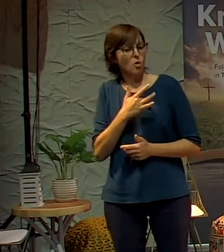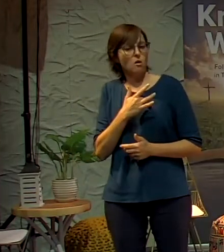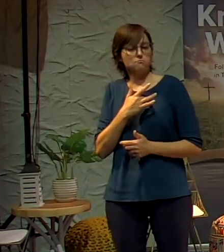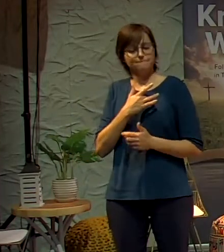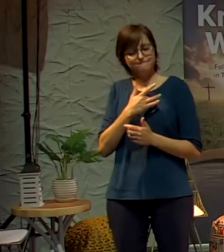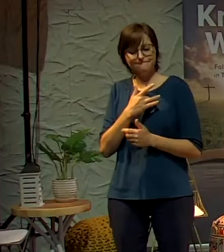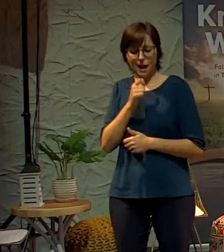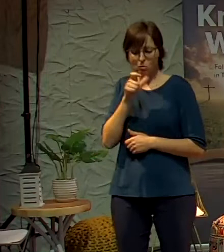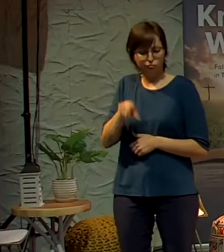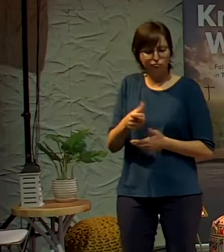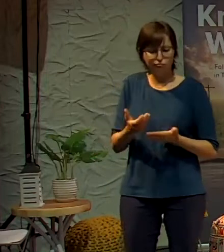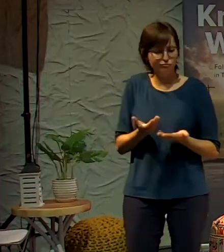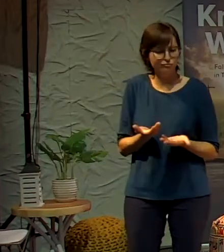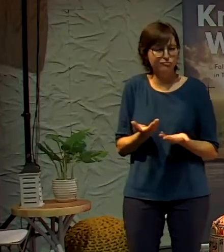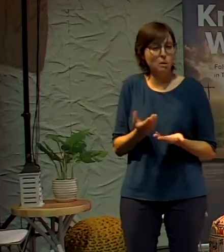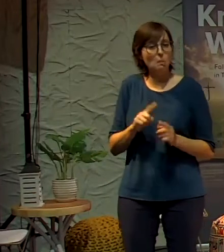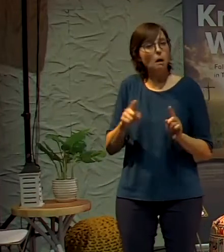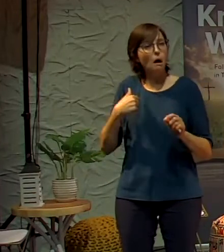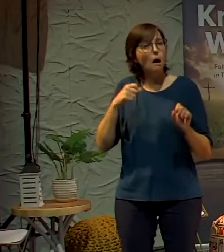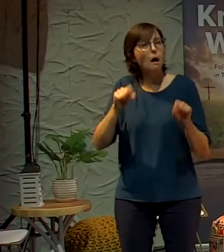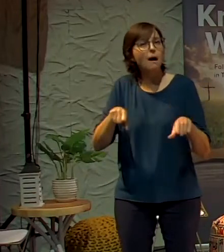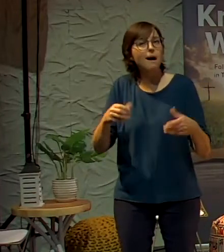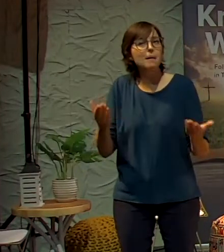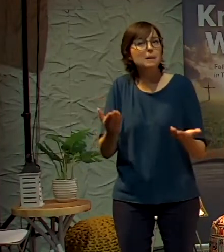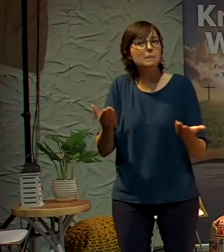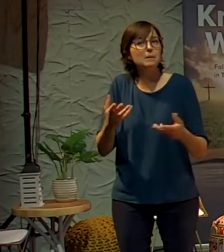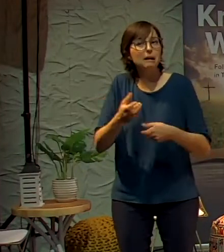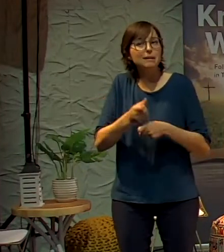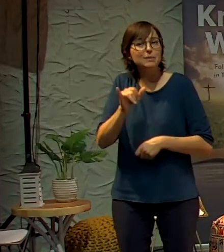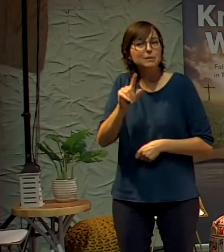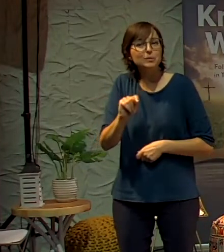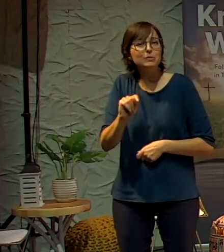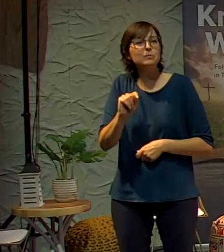deserve to be here but gets to be here? It's by doing what Jesus asks you to do and being on the harvest